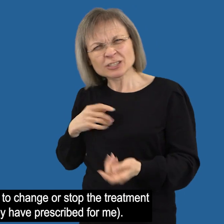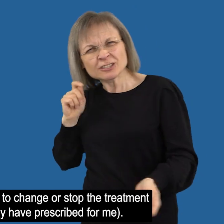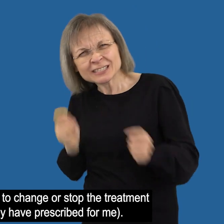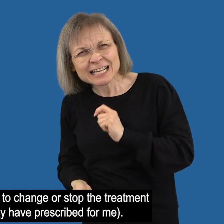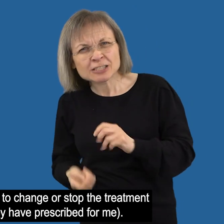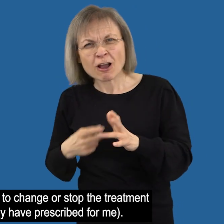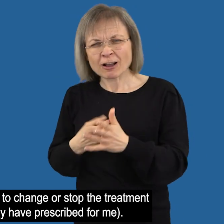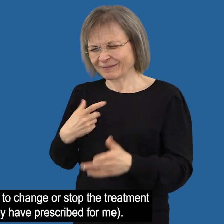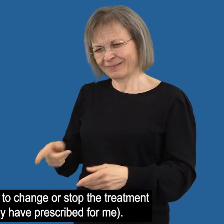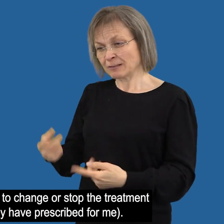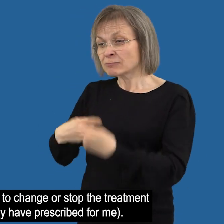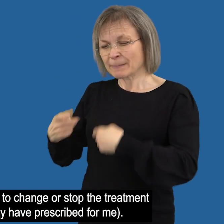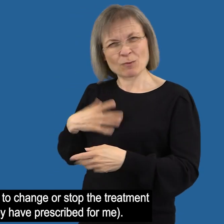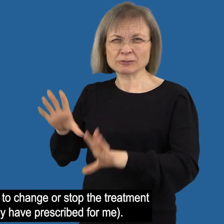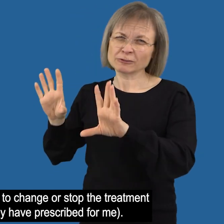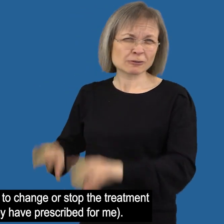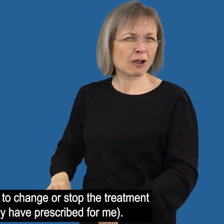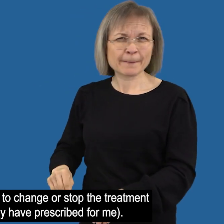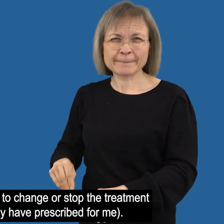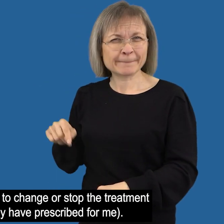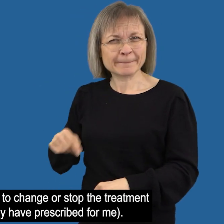the treatment they have prescribed for me.